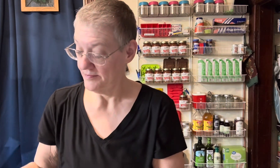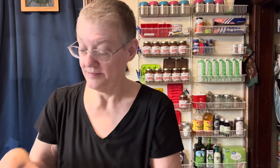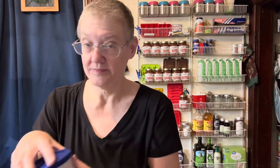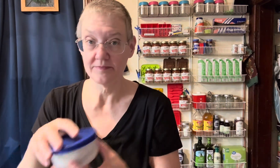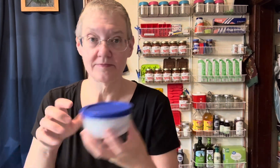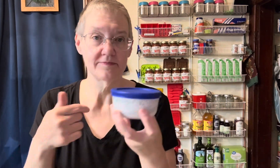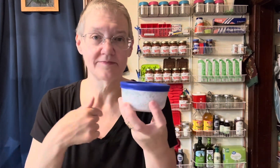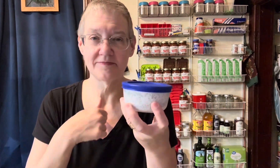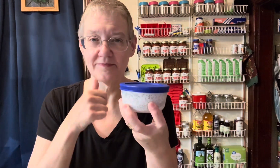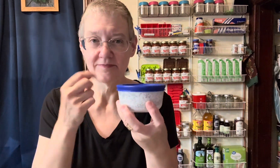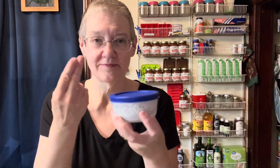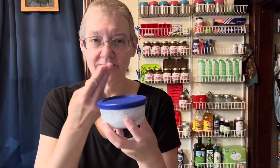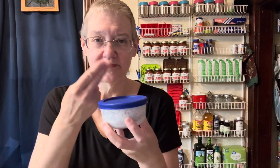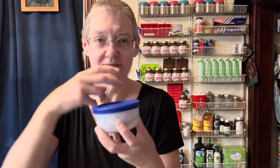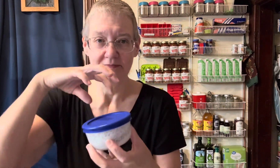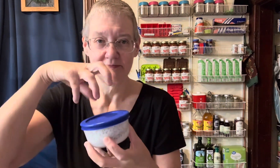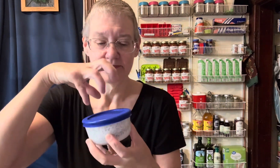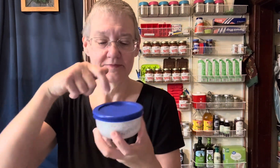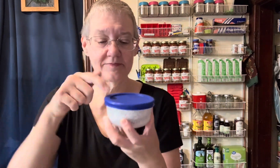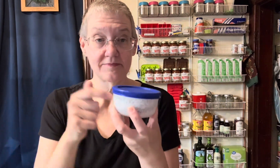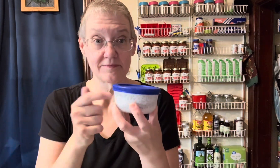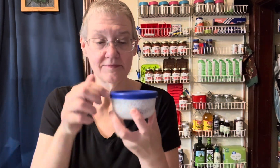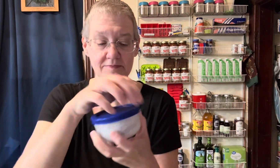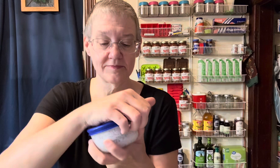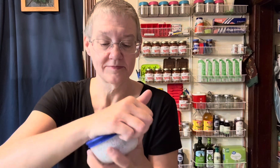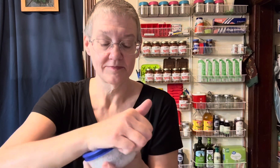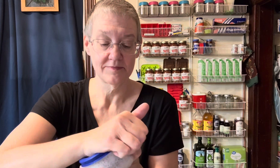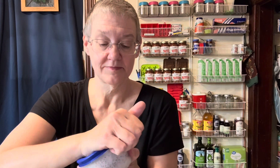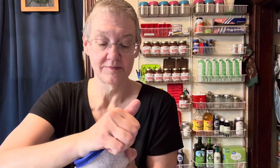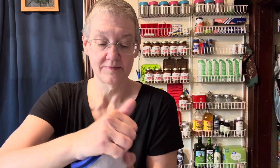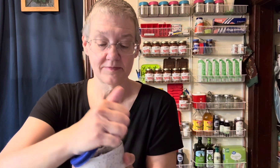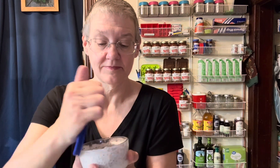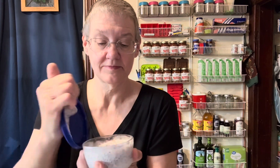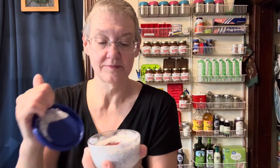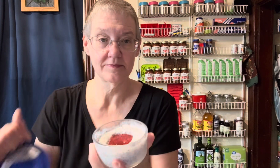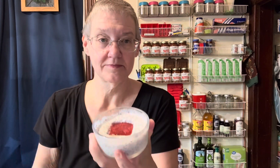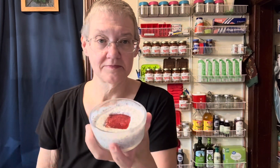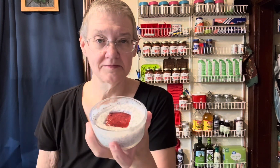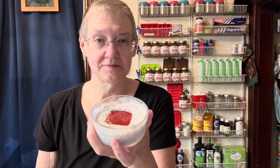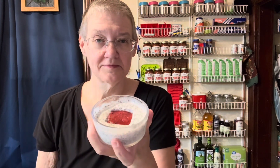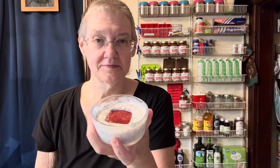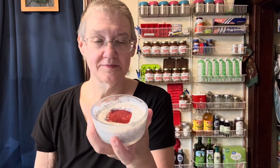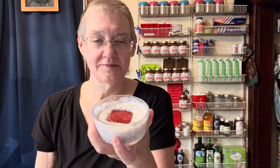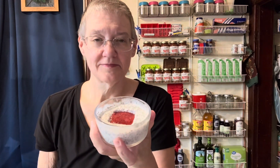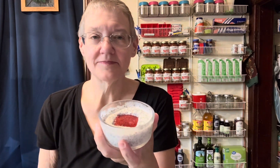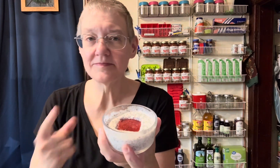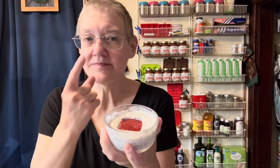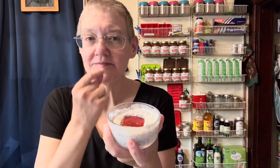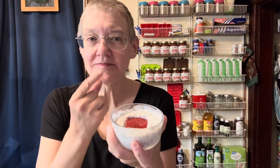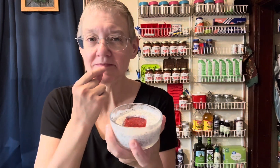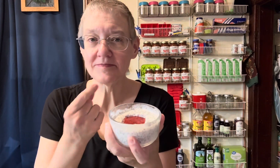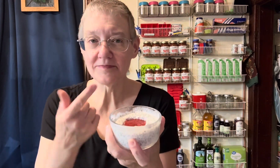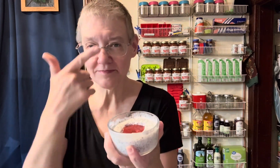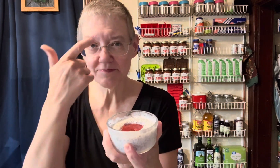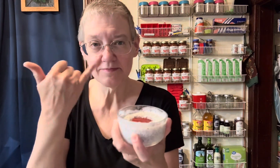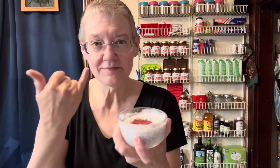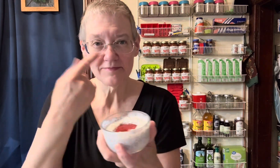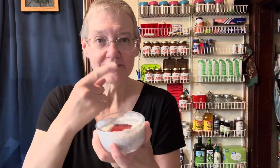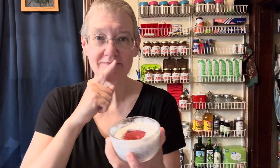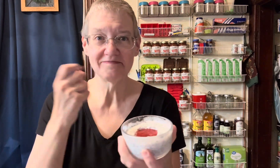is today's. I didn't put this in a thermos. But today's yogurt is with 1 ounce of